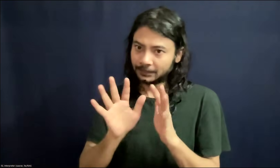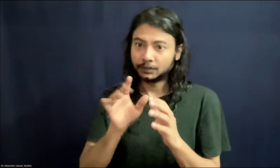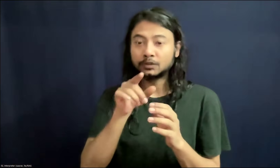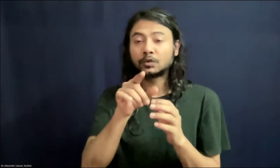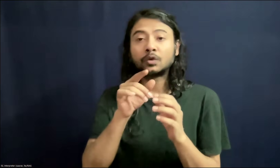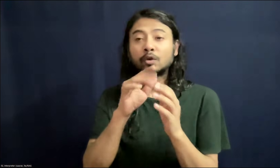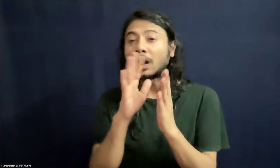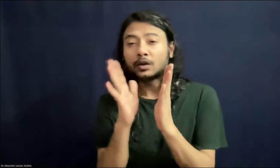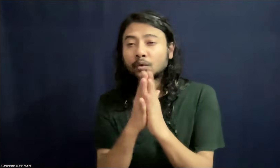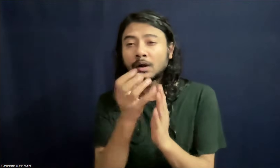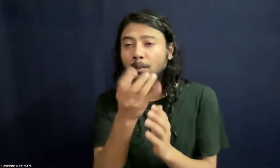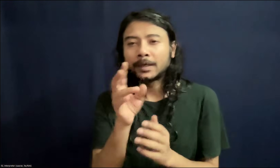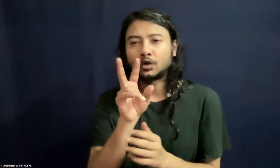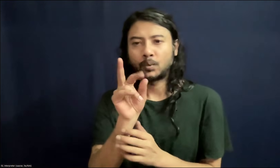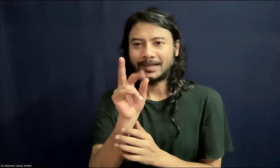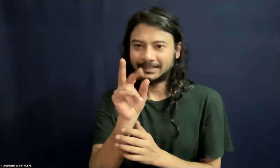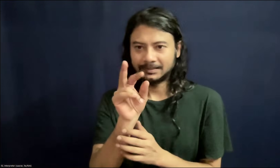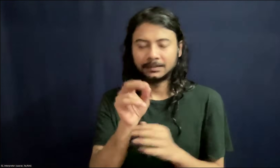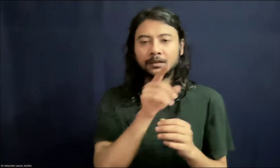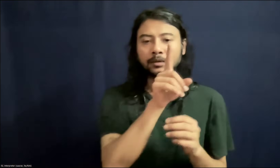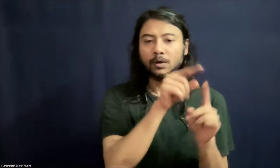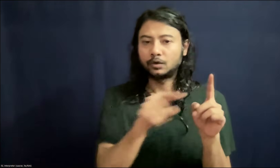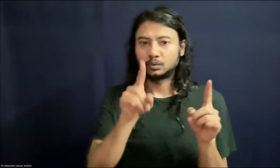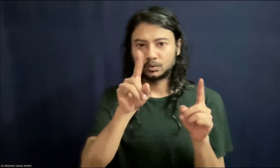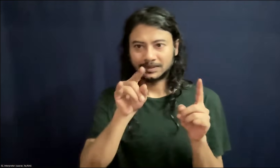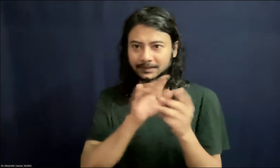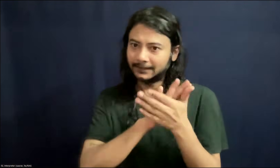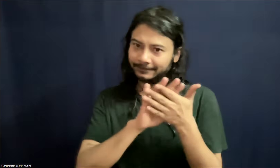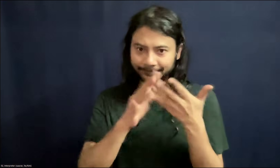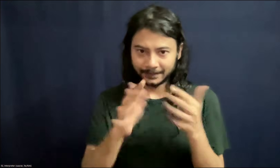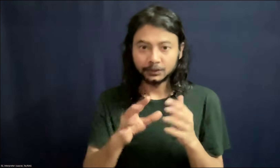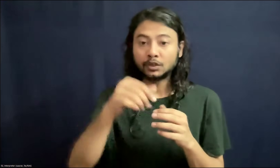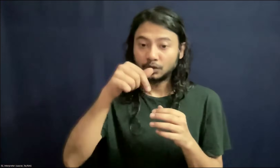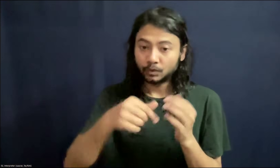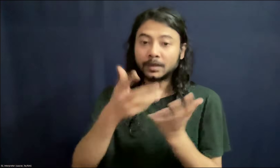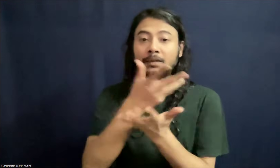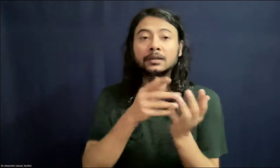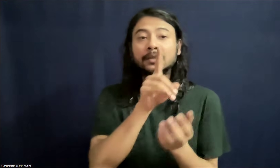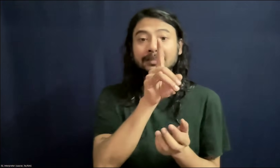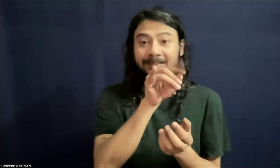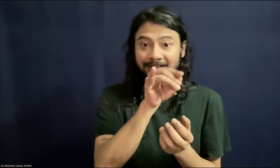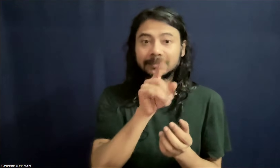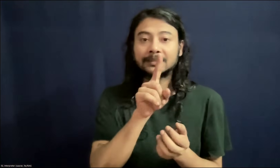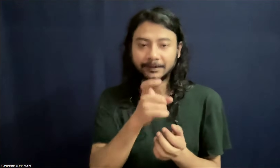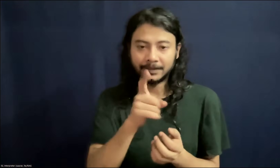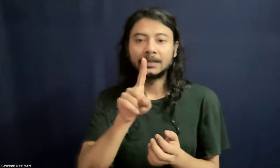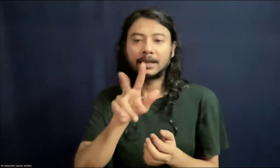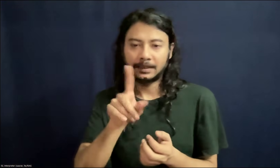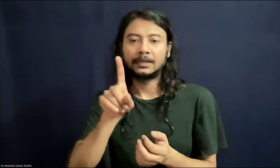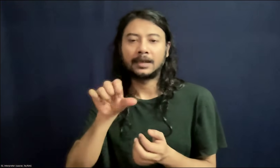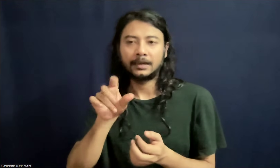15. So today we'll be covering from 16 to 20 and we'll finish this chapter.